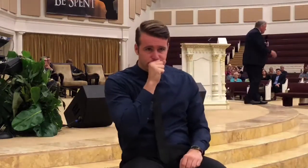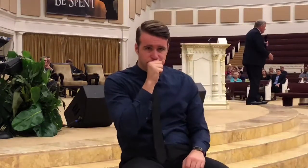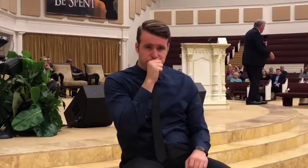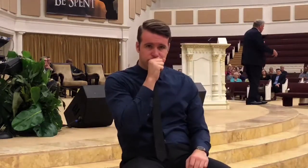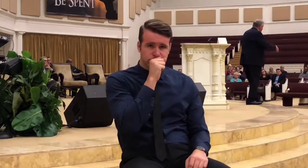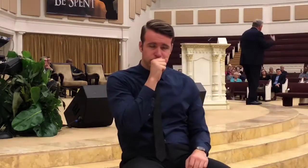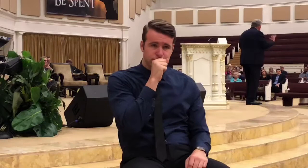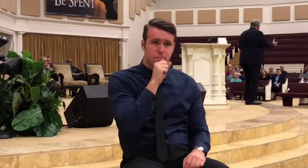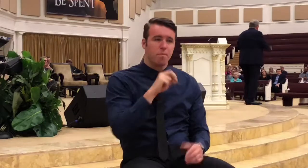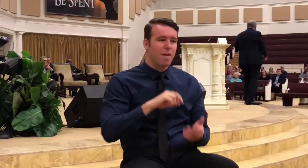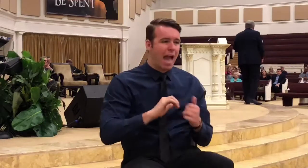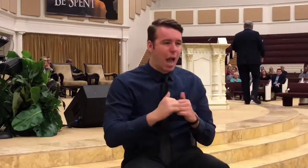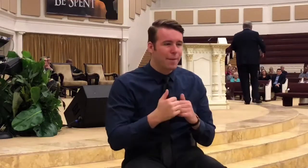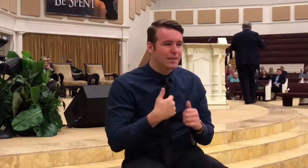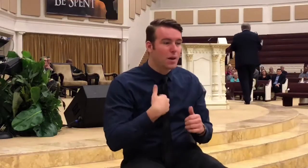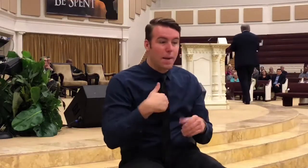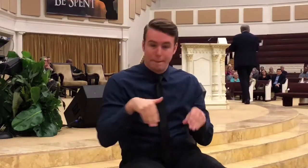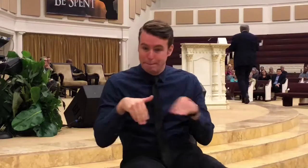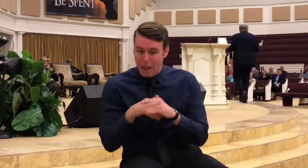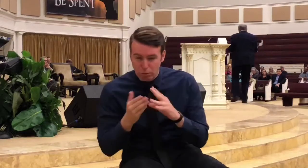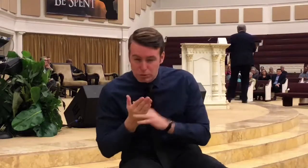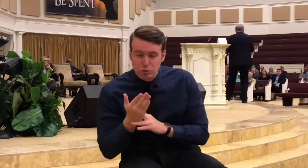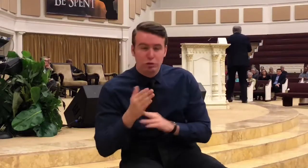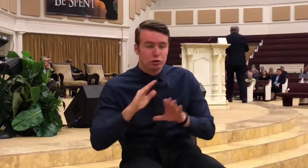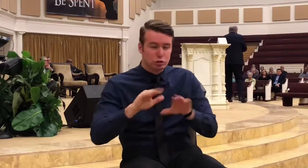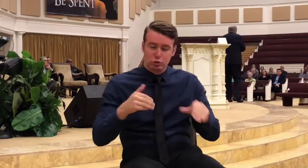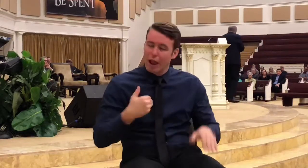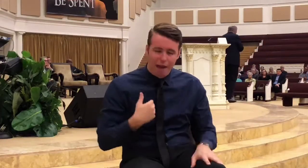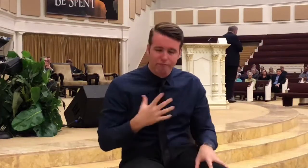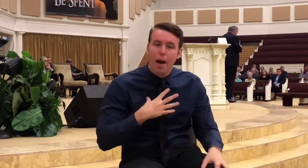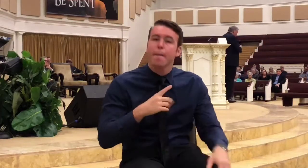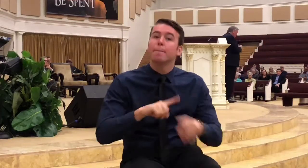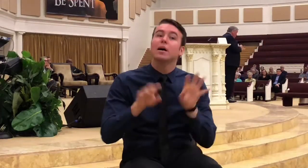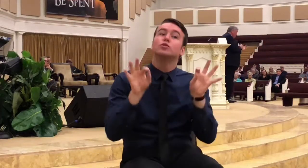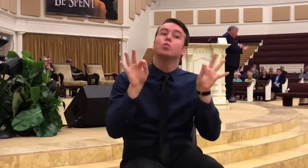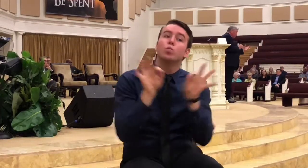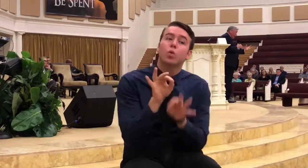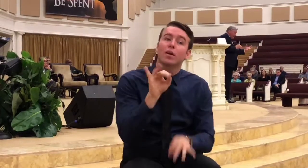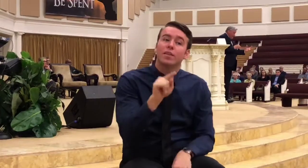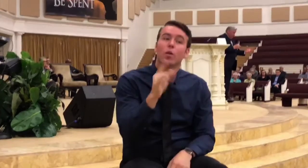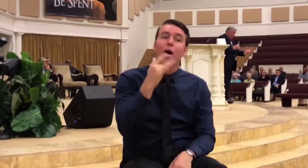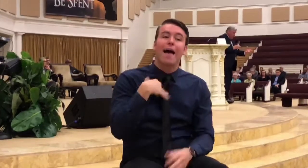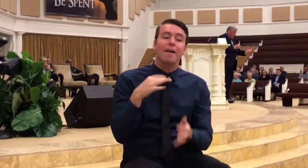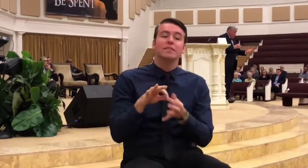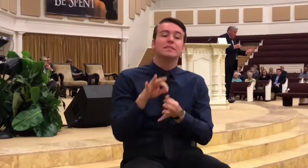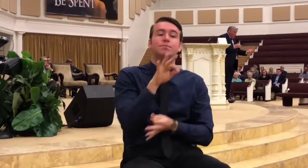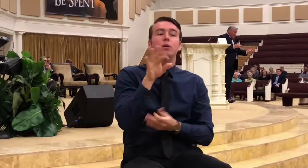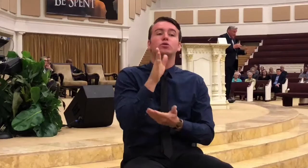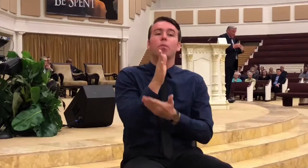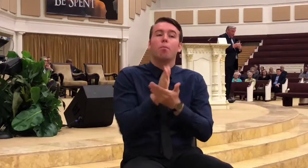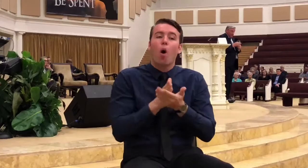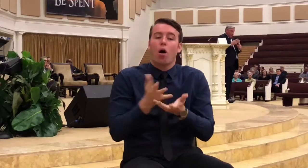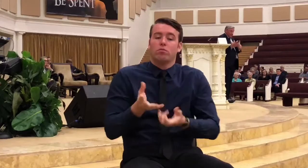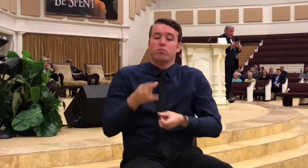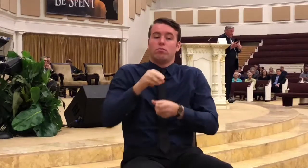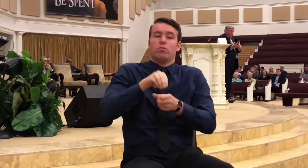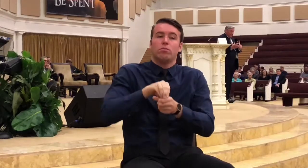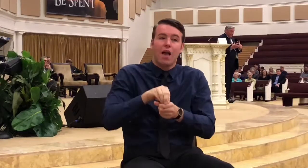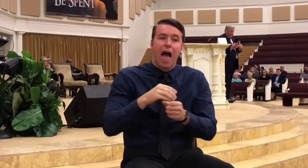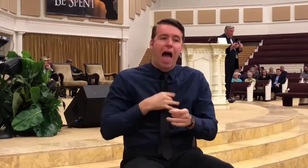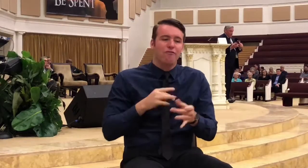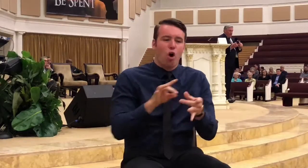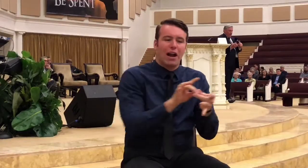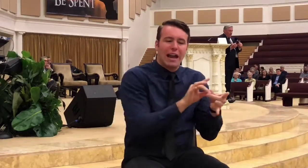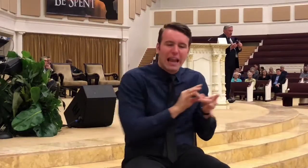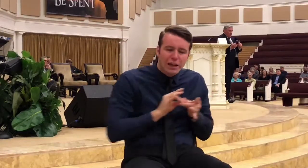takes it with your children, it takes it with your marriage, it takes it with, but it's worth it, because there are spiritual dynamics that are working. There's a